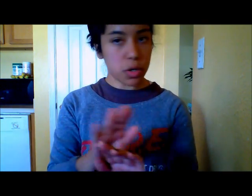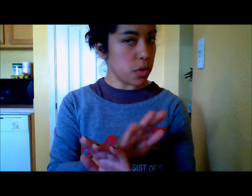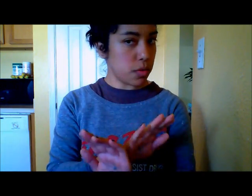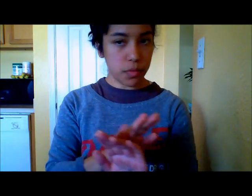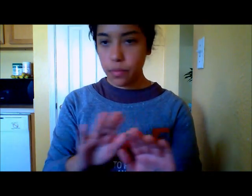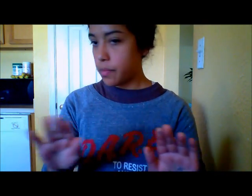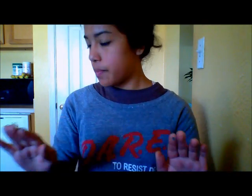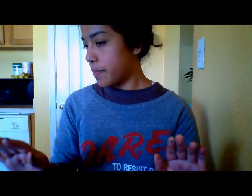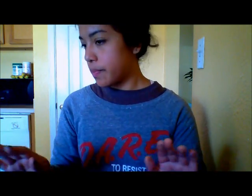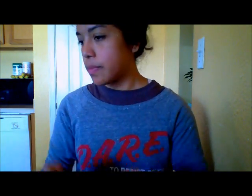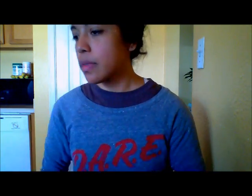don't.